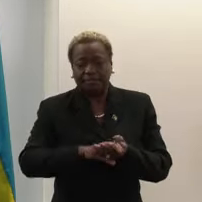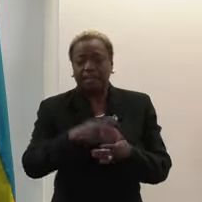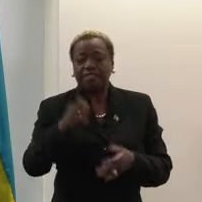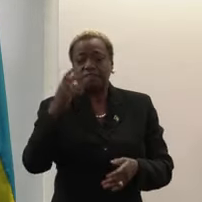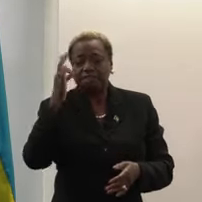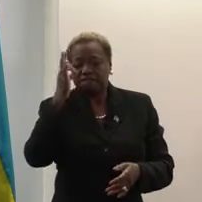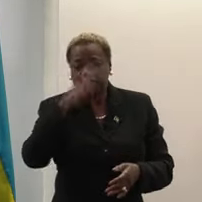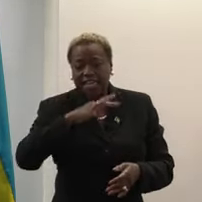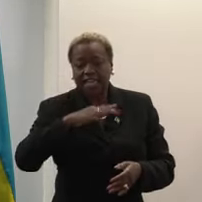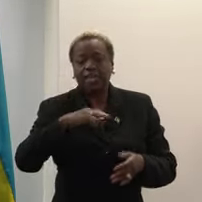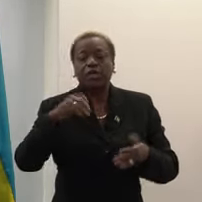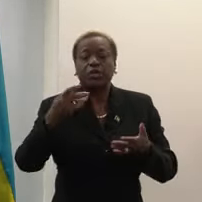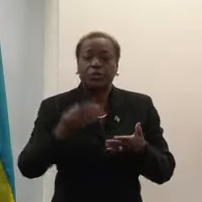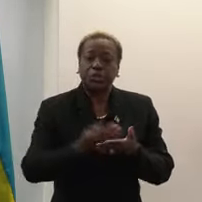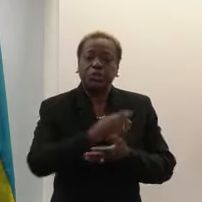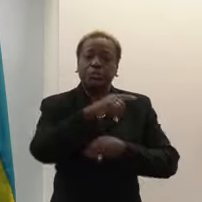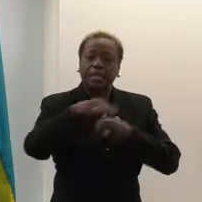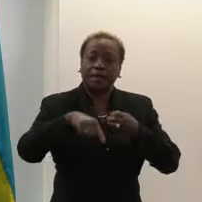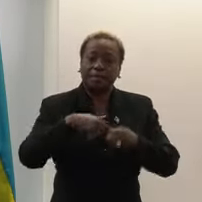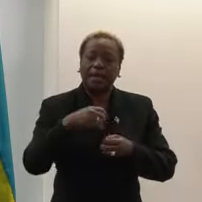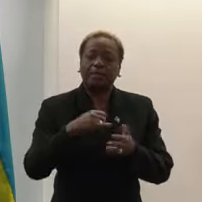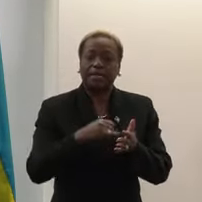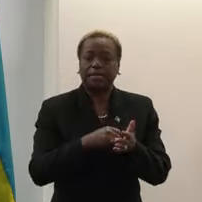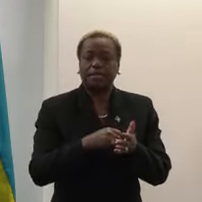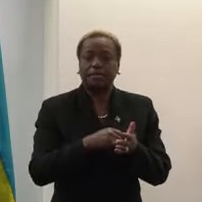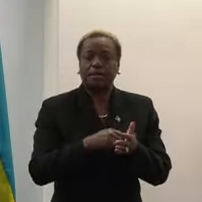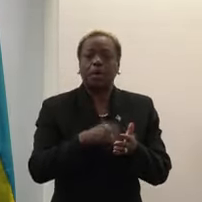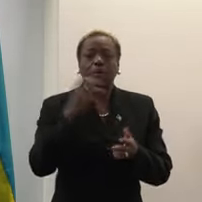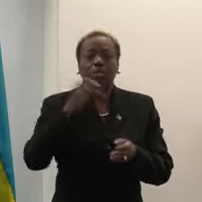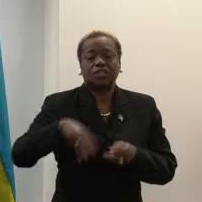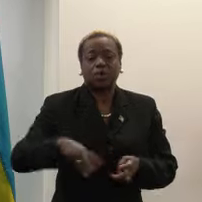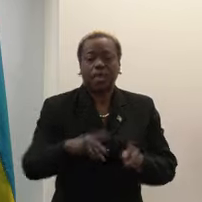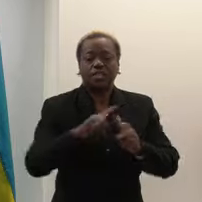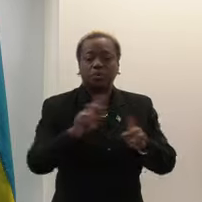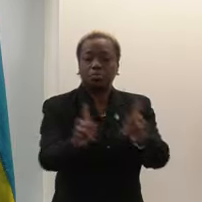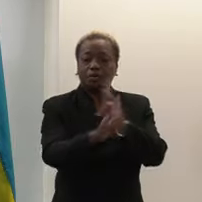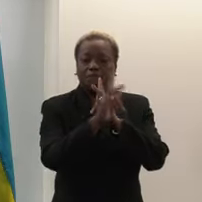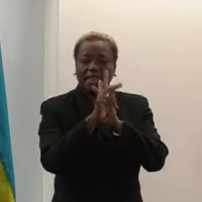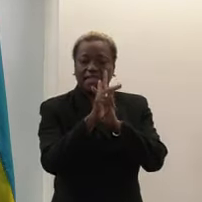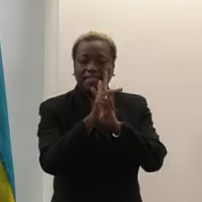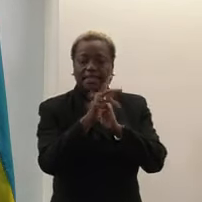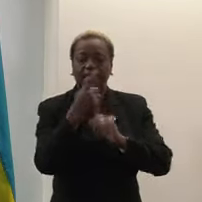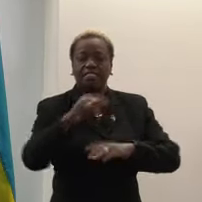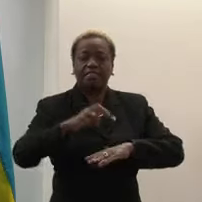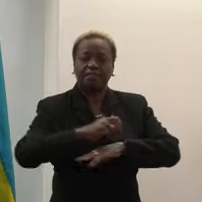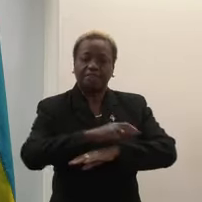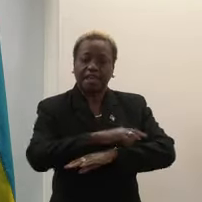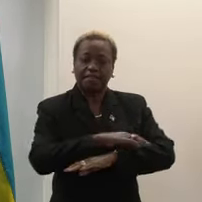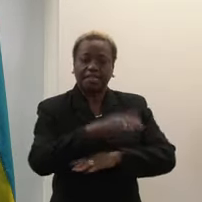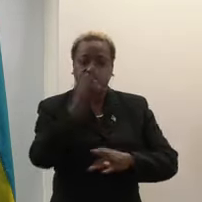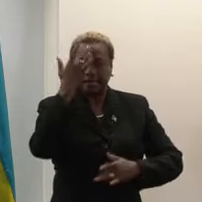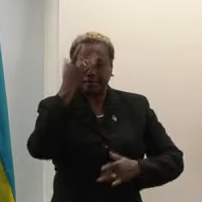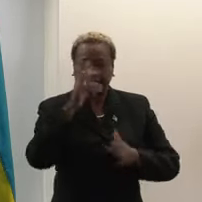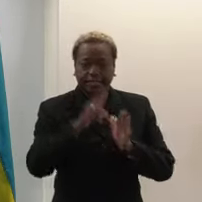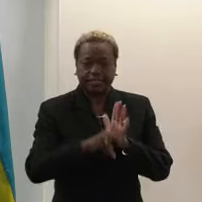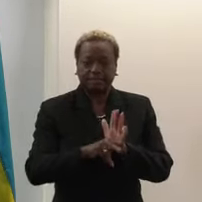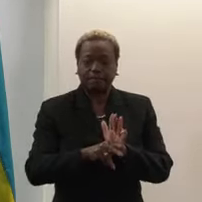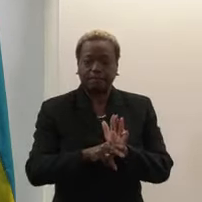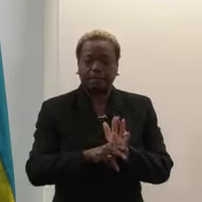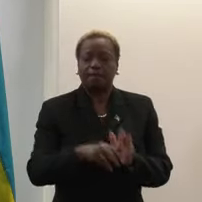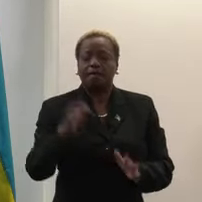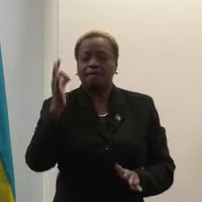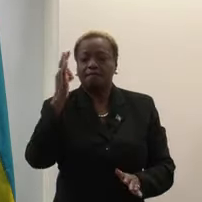news about it is a way to prevent the virus, viral illness.